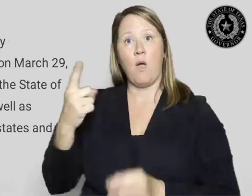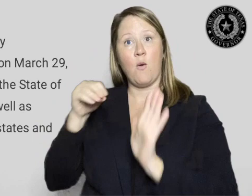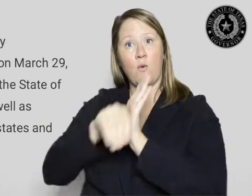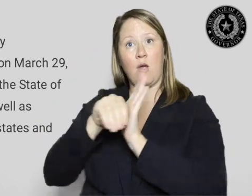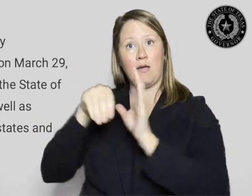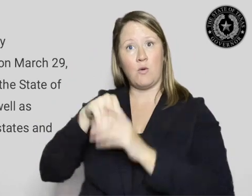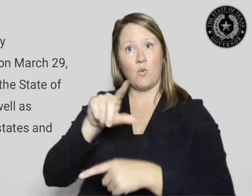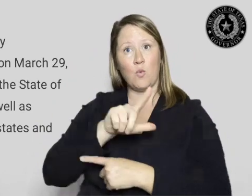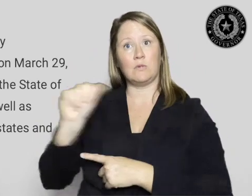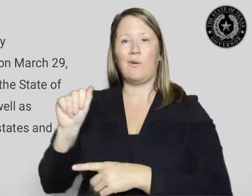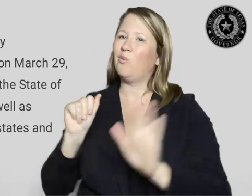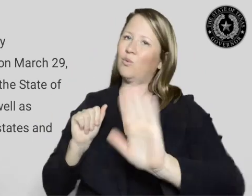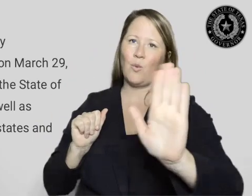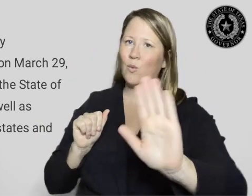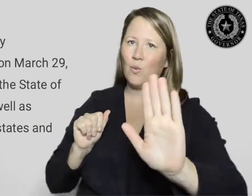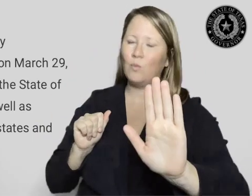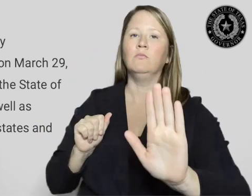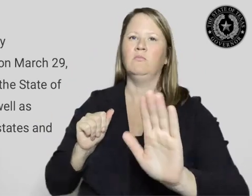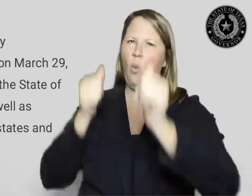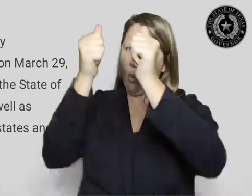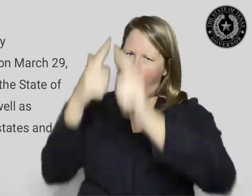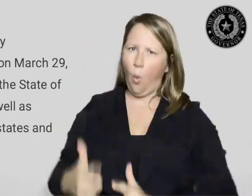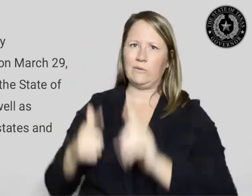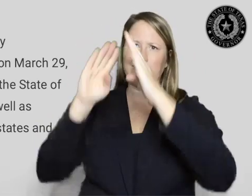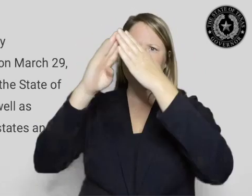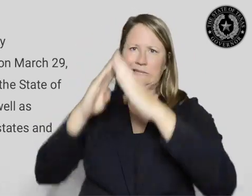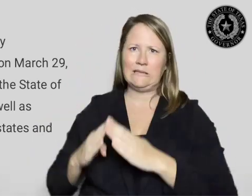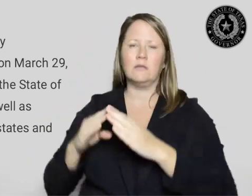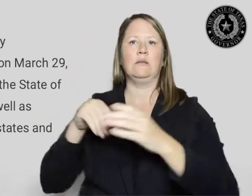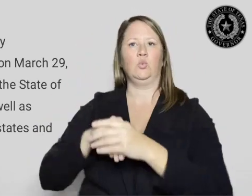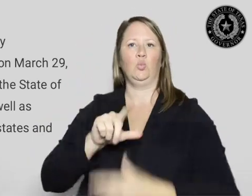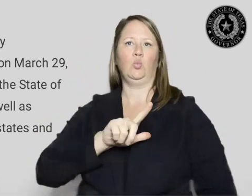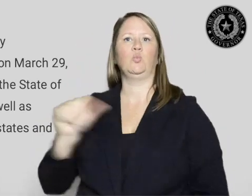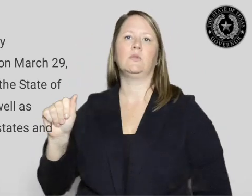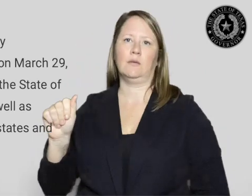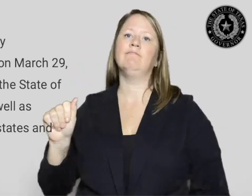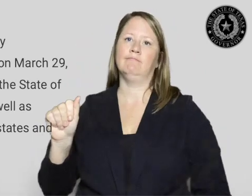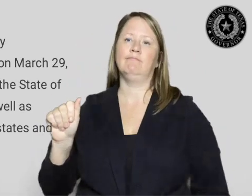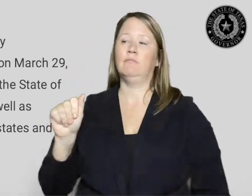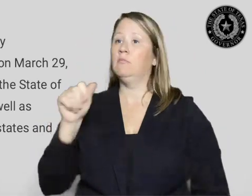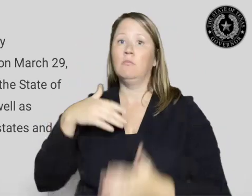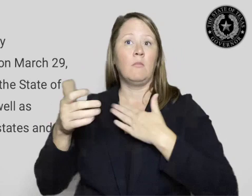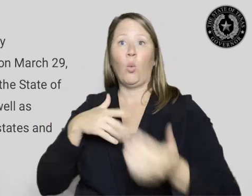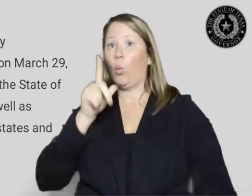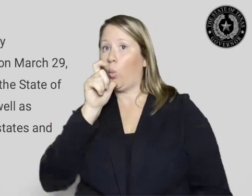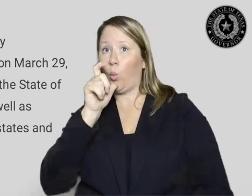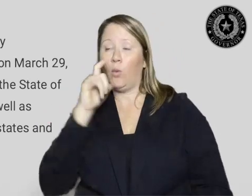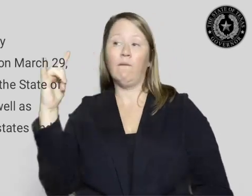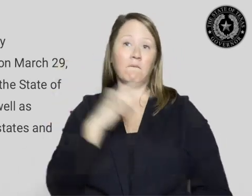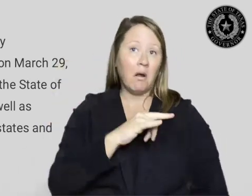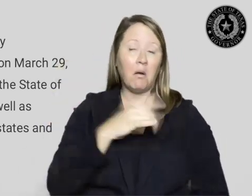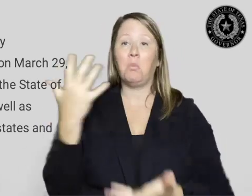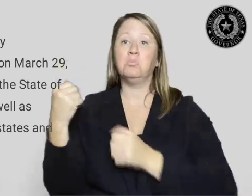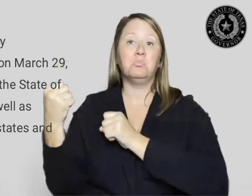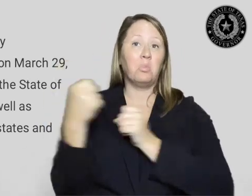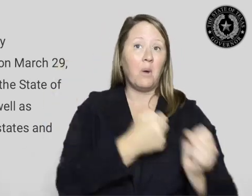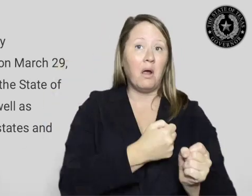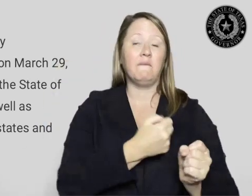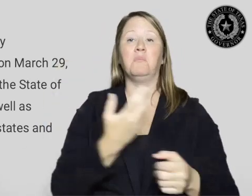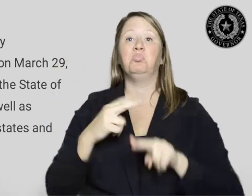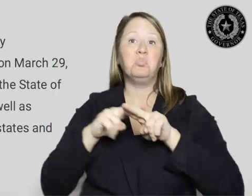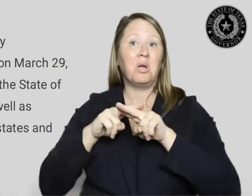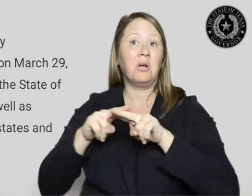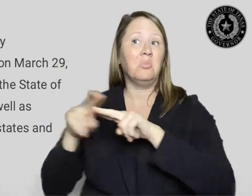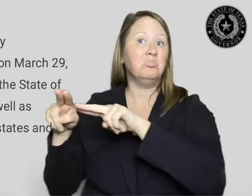New Orleans. And by proclamation on March 29, 2020, I added the state of Louisiana as well